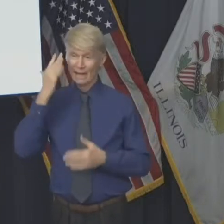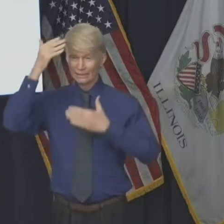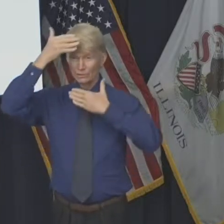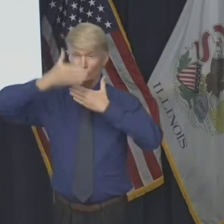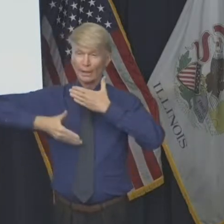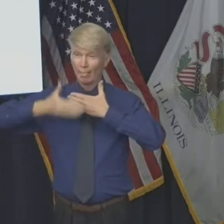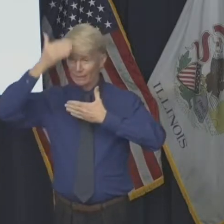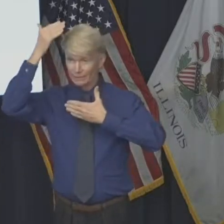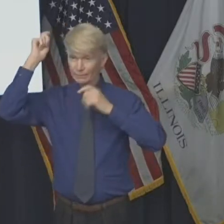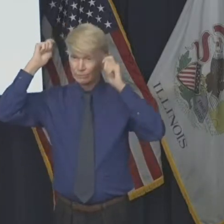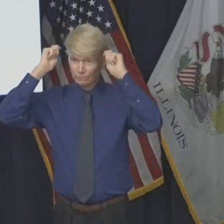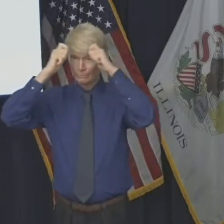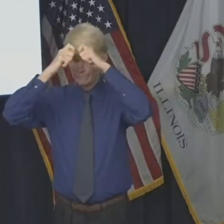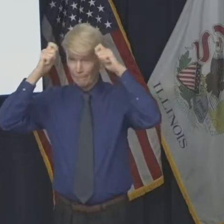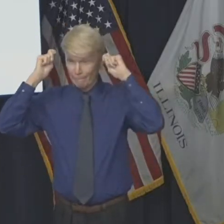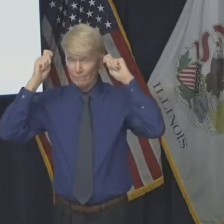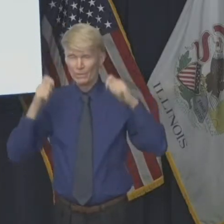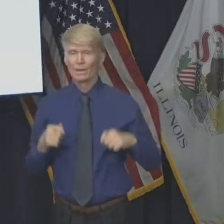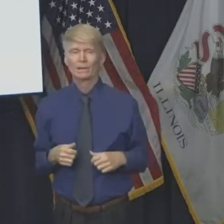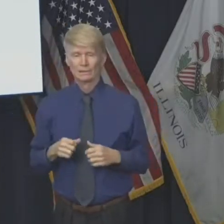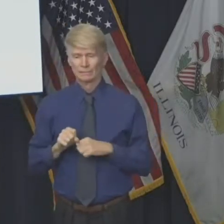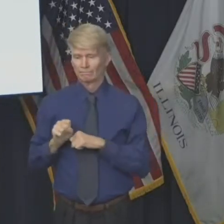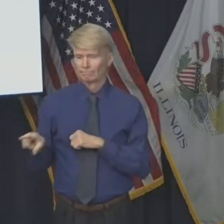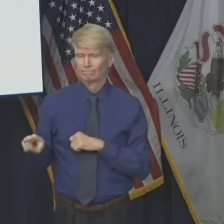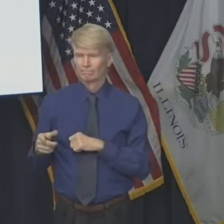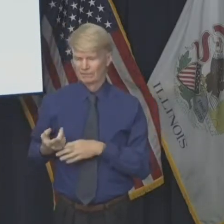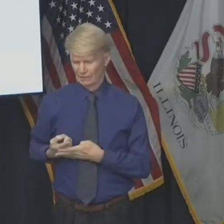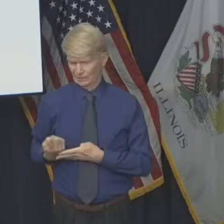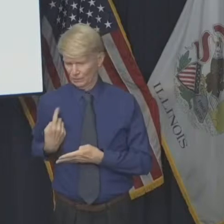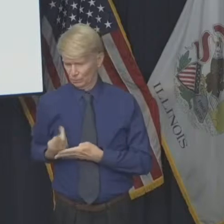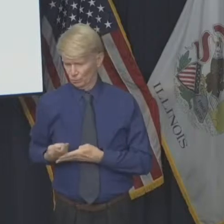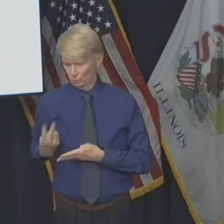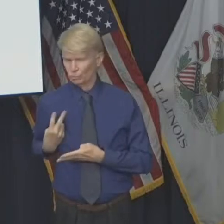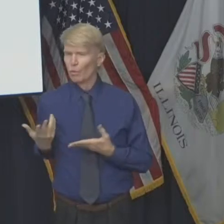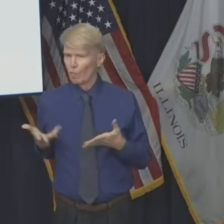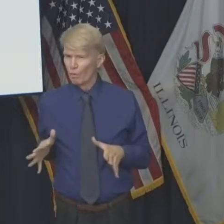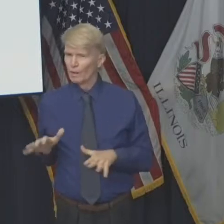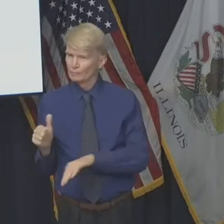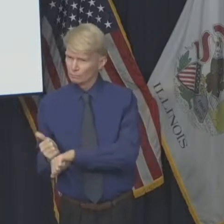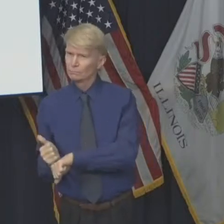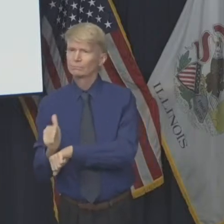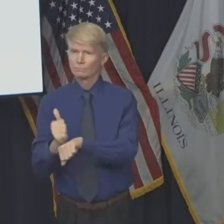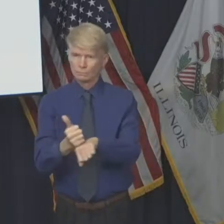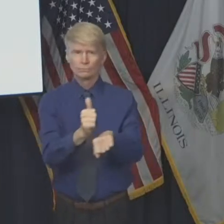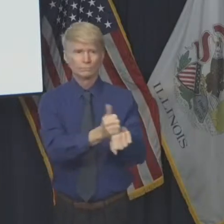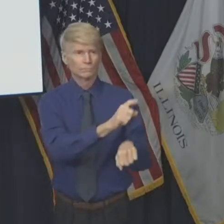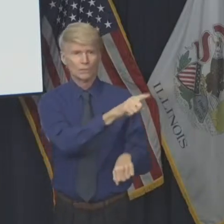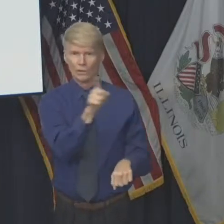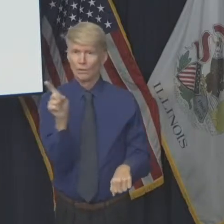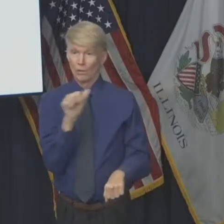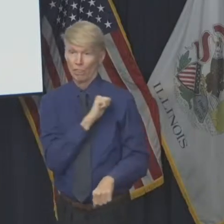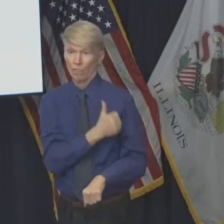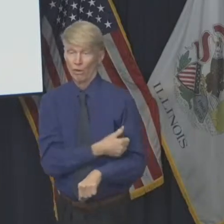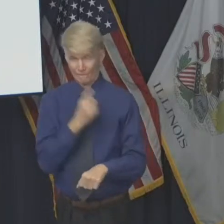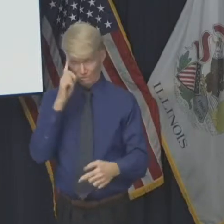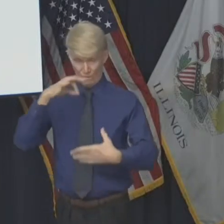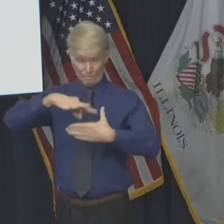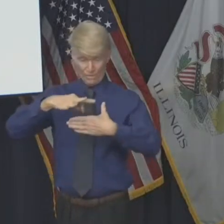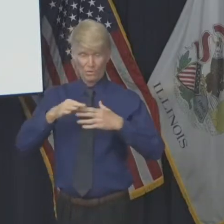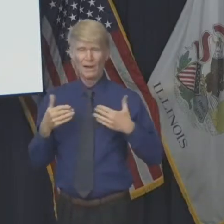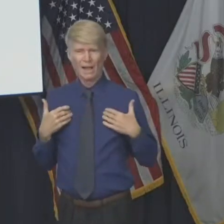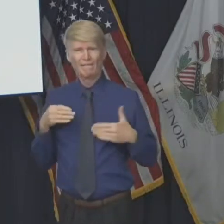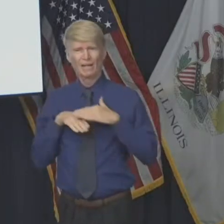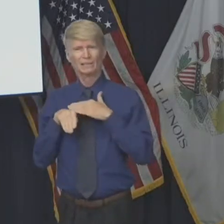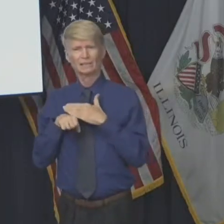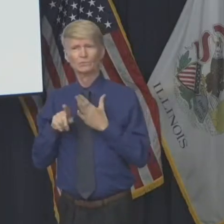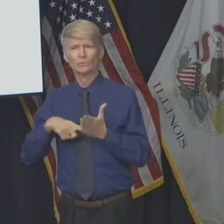Most of those deliveries took place weeks ago so that local election authorities have access to all of the safety supplies that